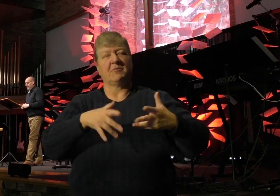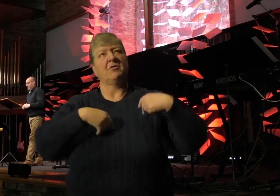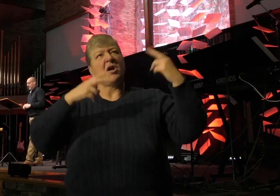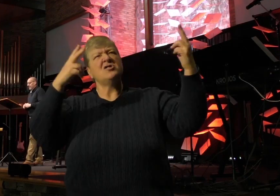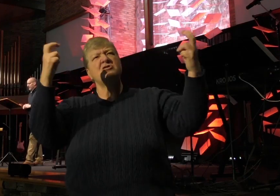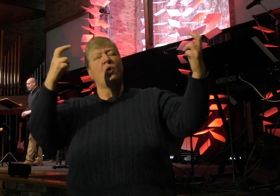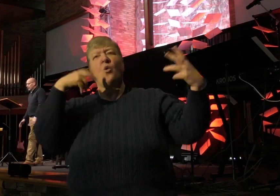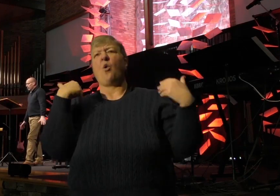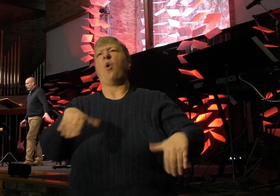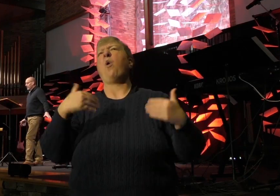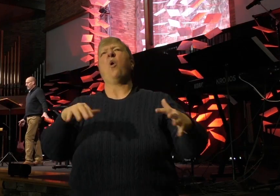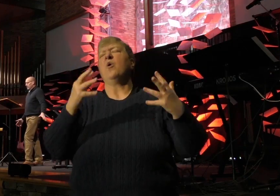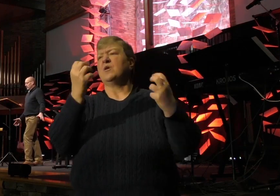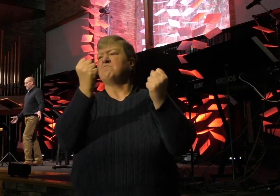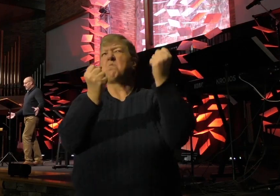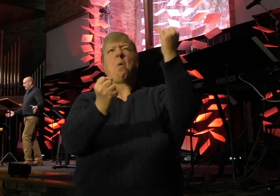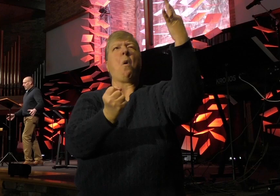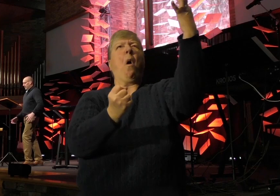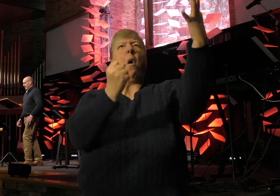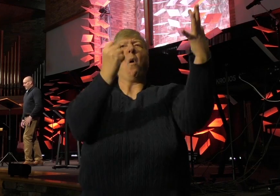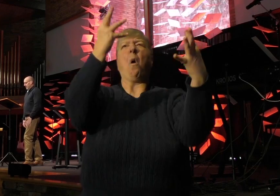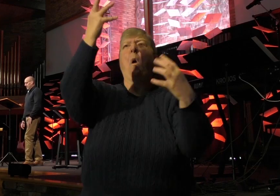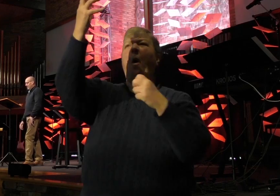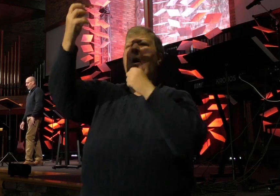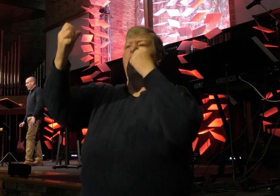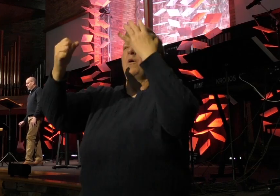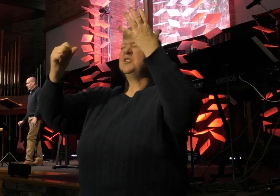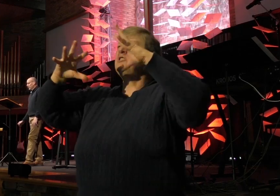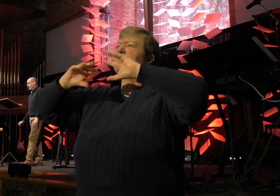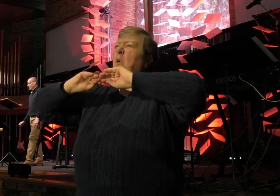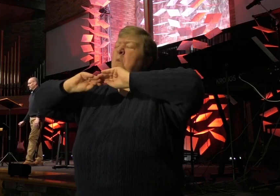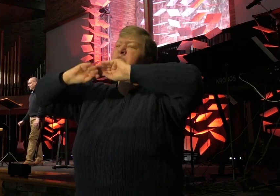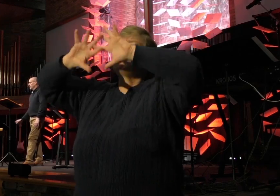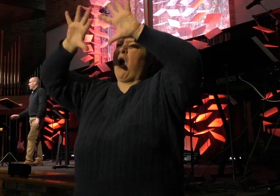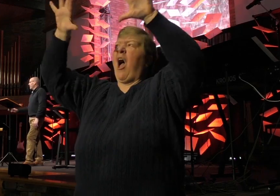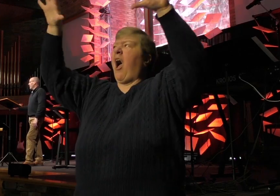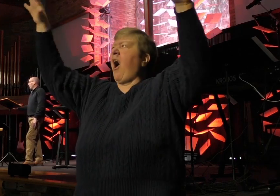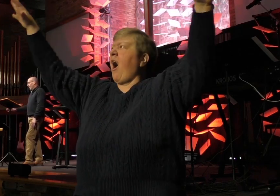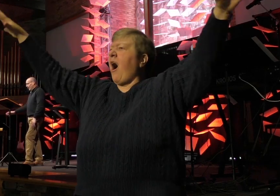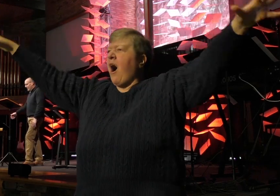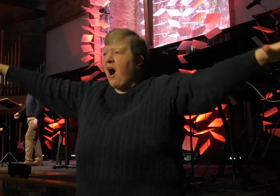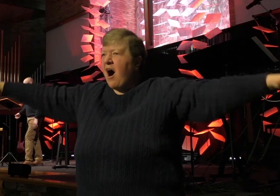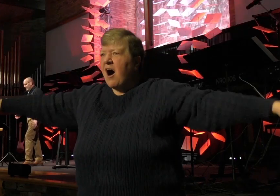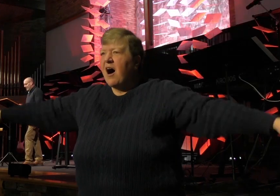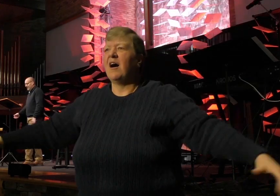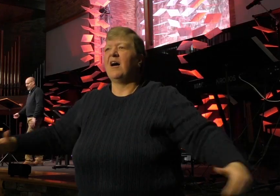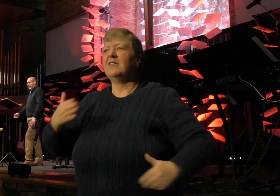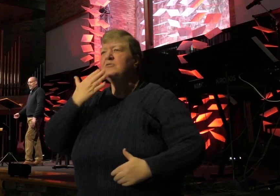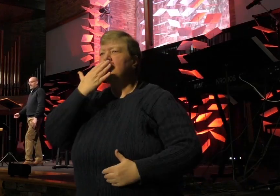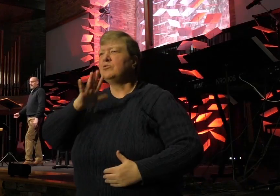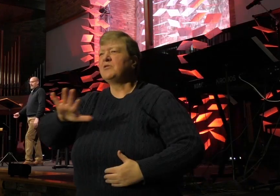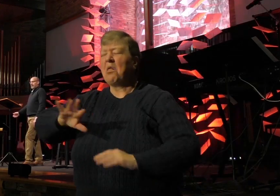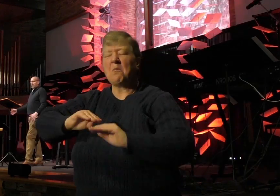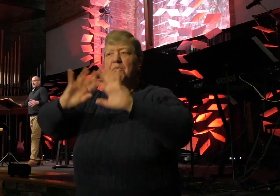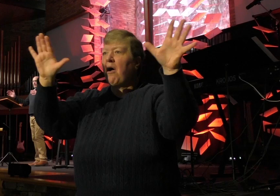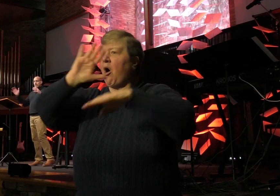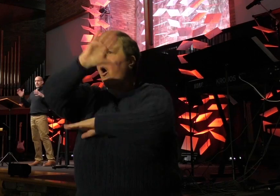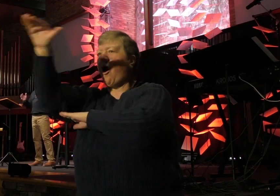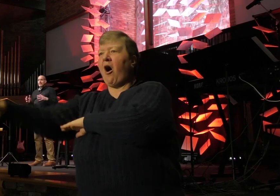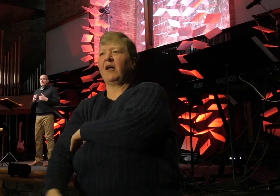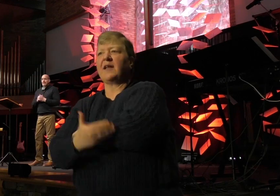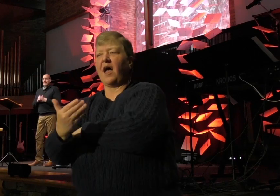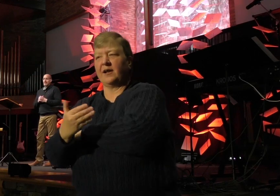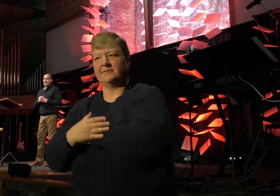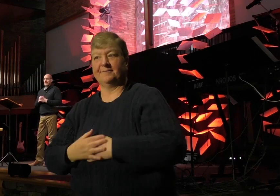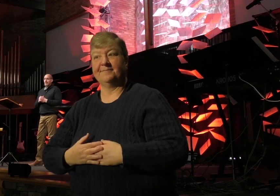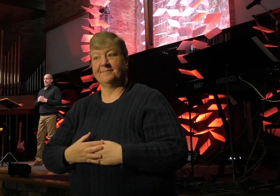Jerusalem that every courtyard was lit up with their brilliance all night long. But then the